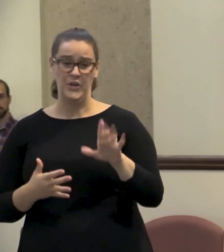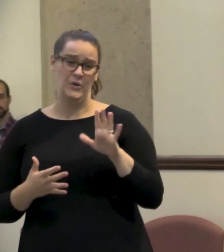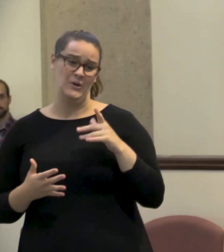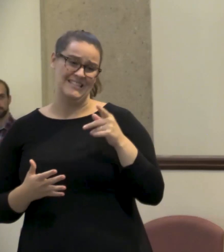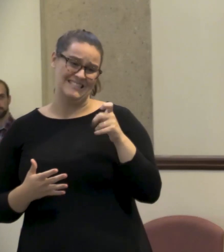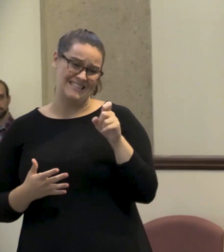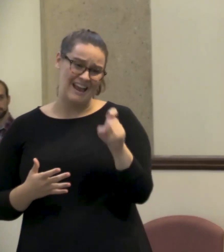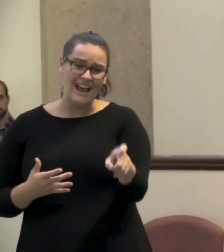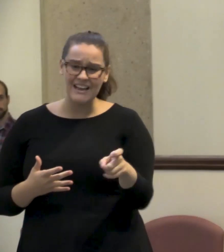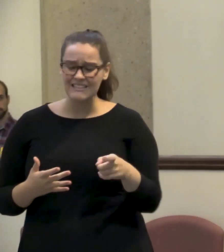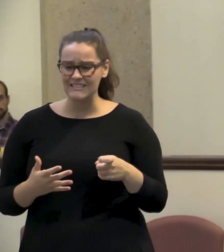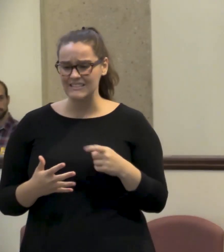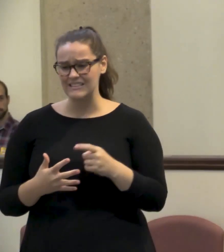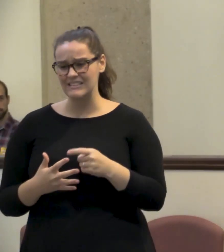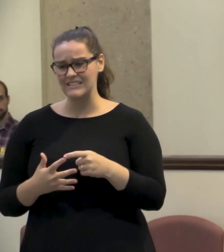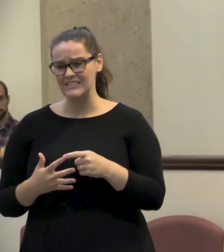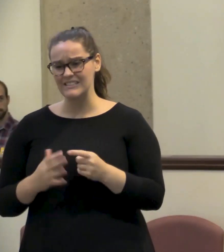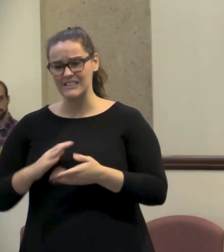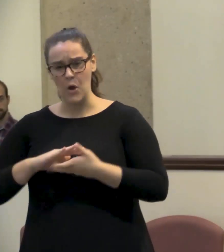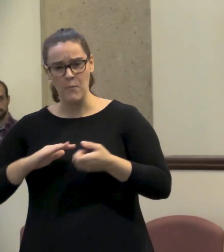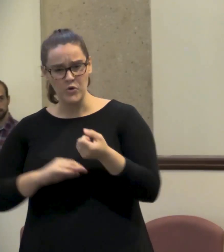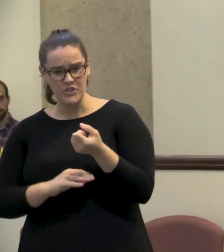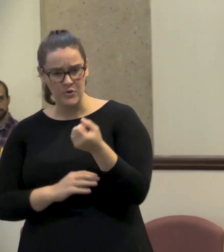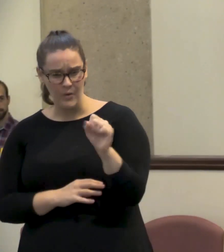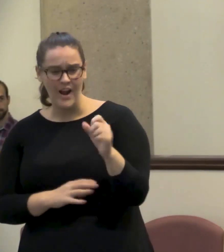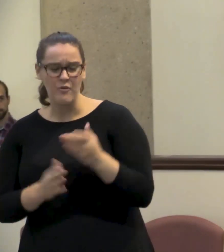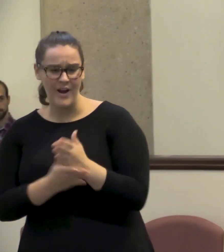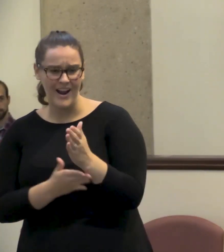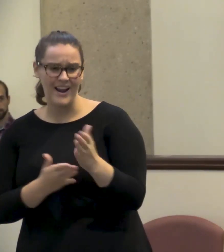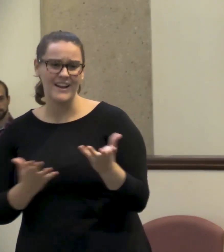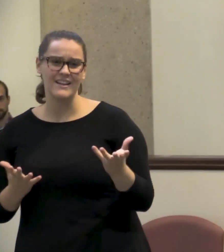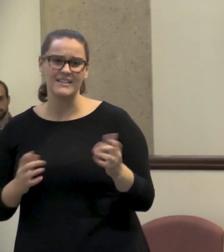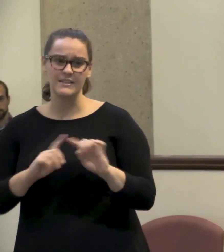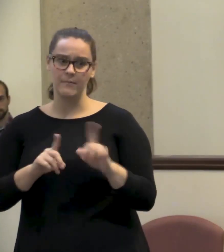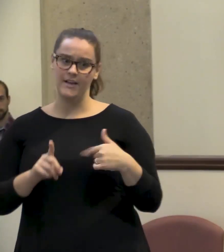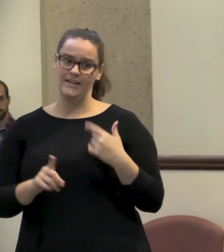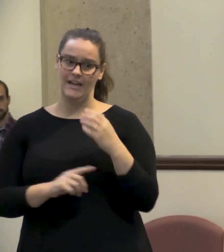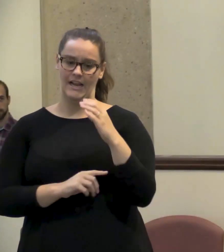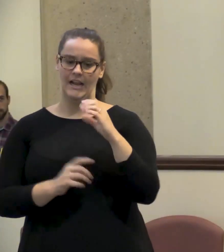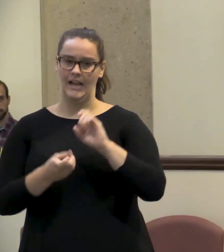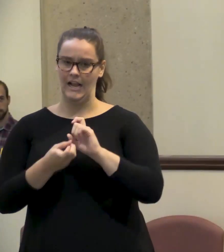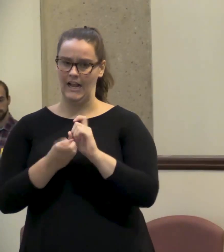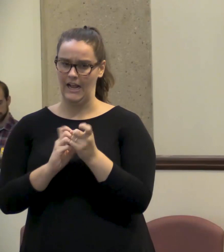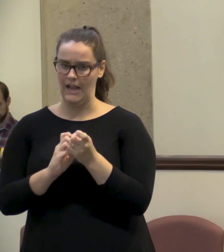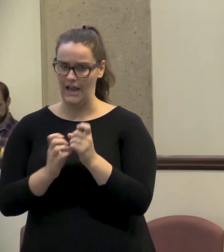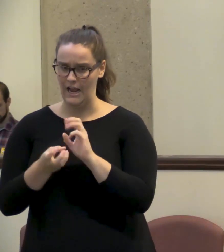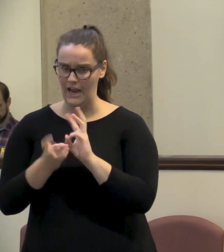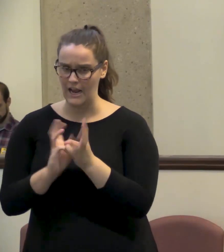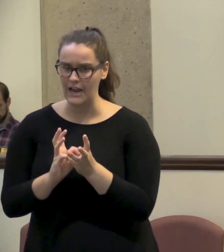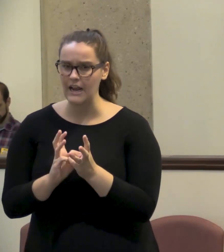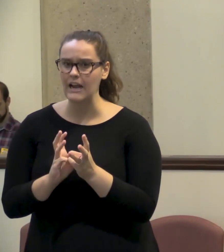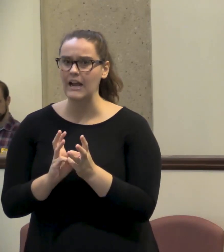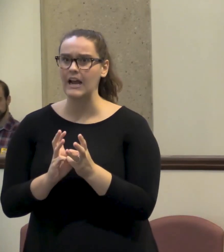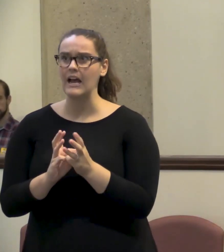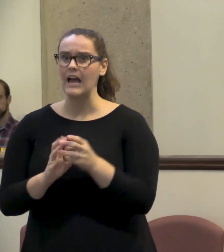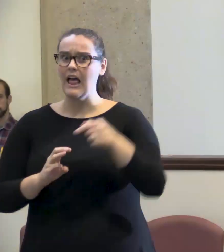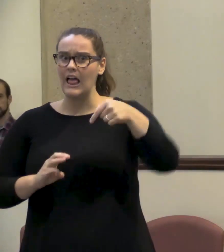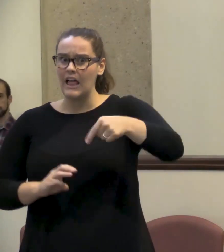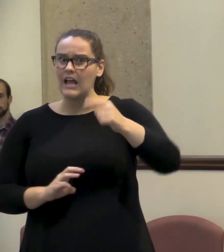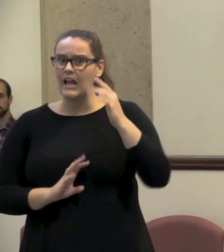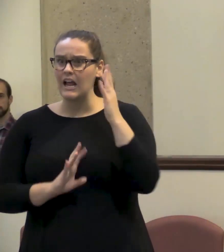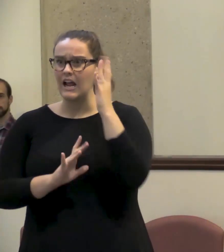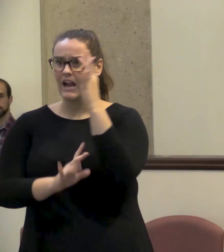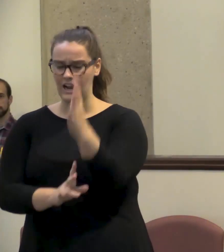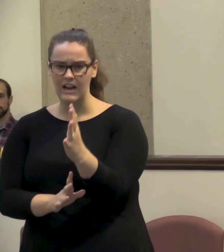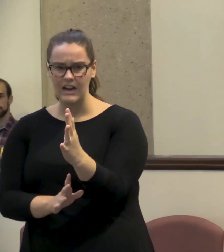and we can disagree about reproductive freedom, what have you. But on climate change, this is the whole future of our species that we're talking